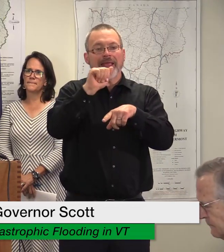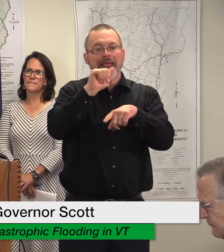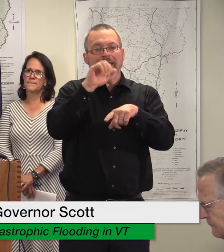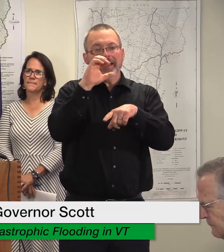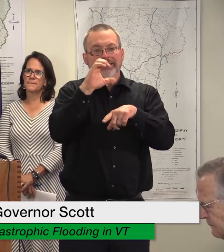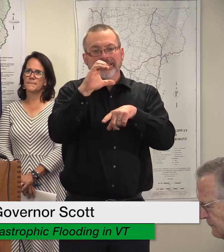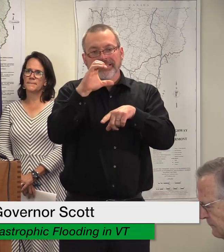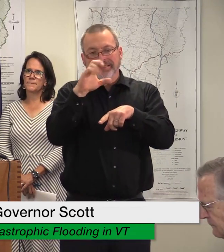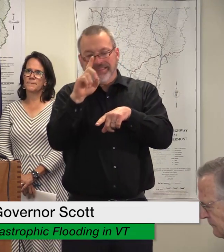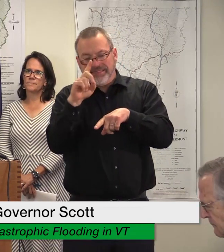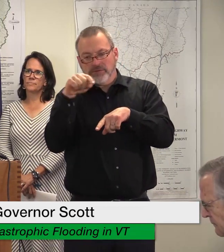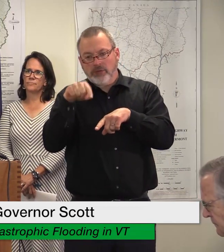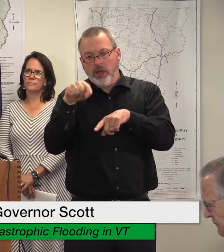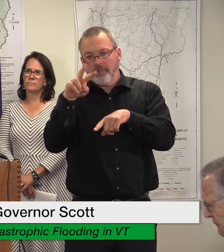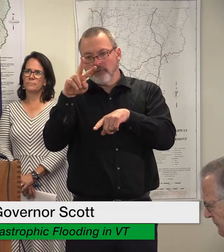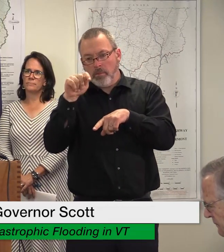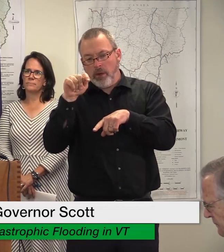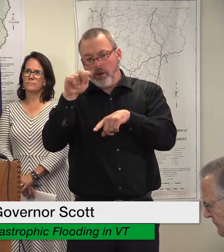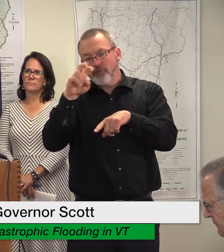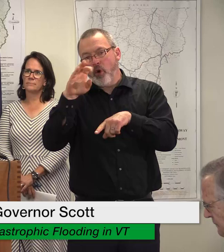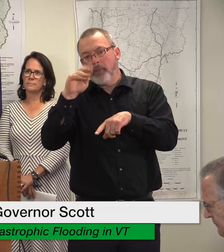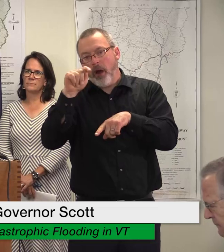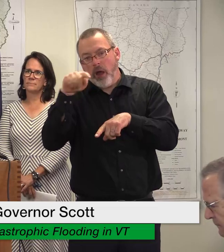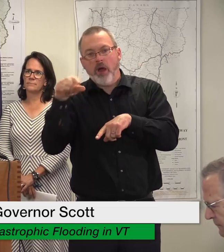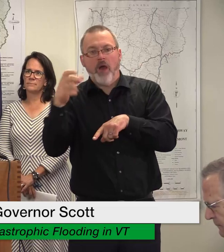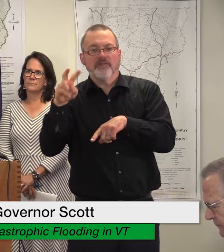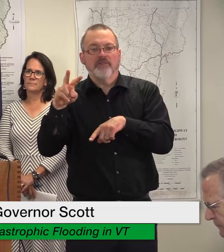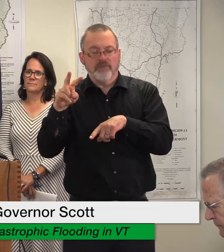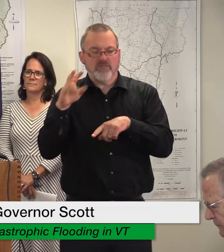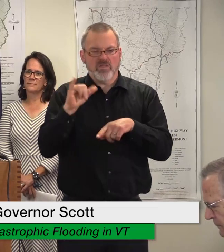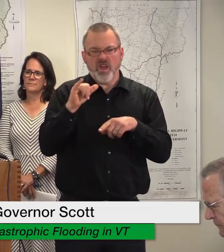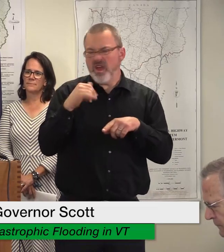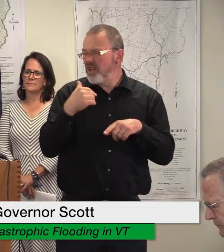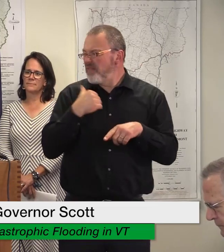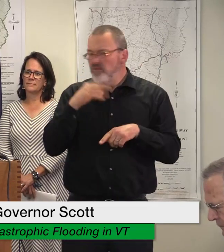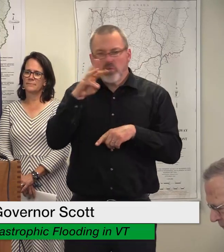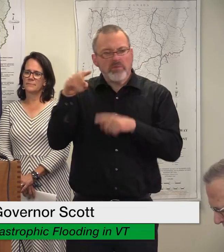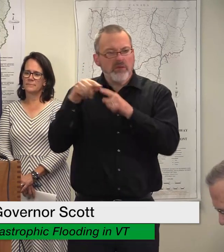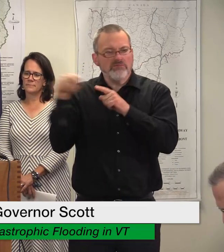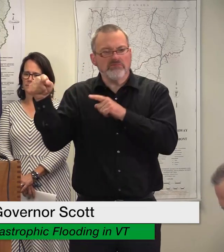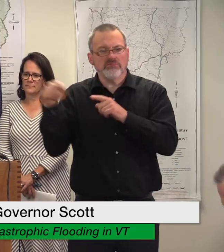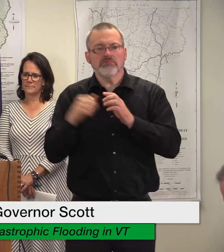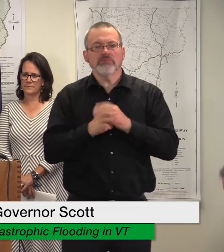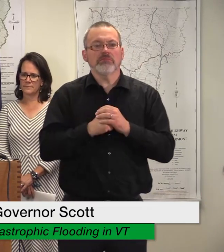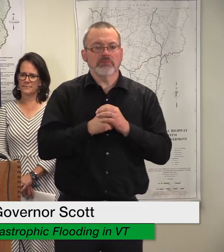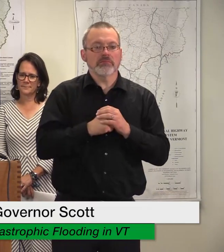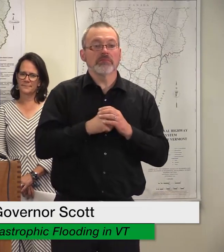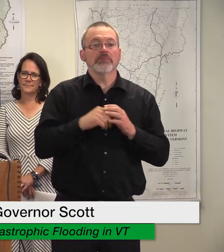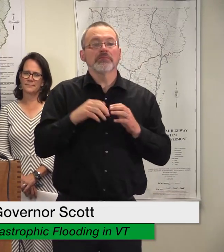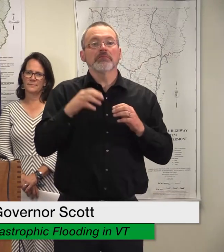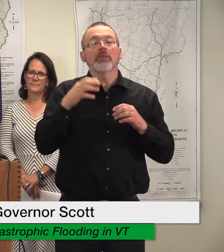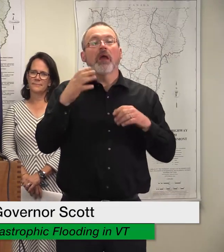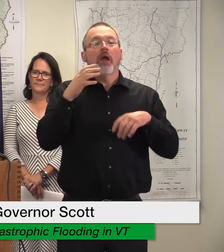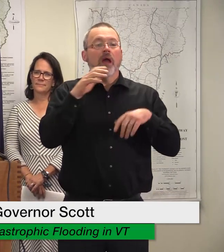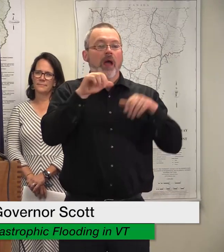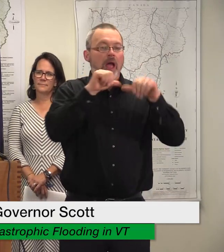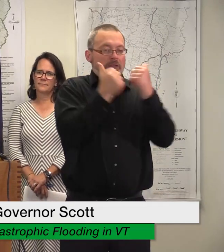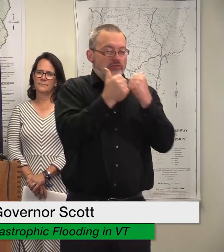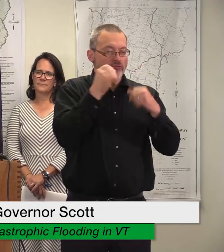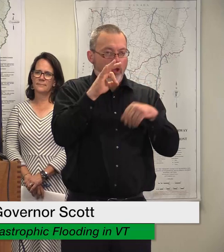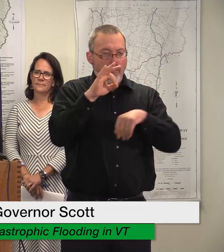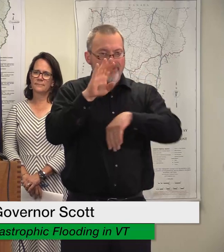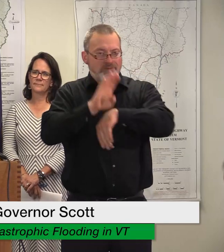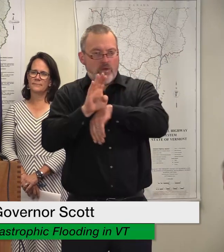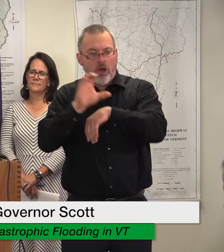accd.vermont.gov. The full guidance can now be found, again, through the Agency of Commerce and Community Development. And this